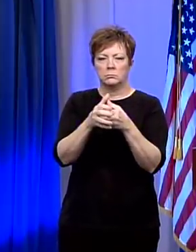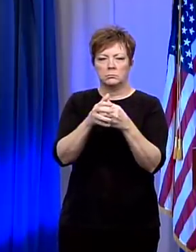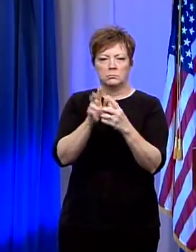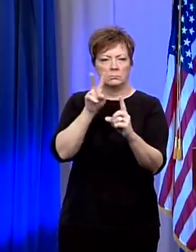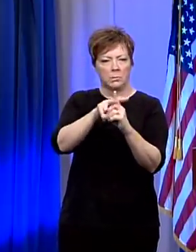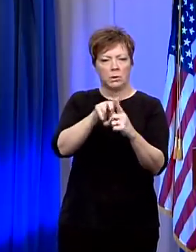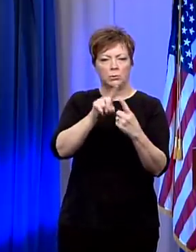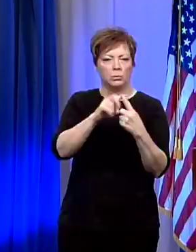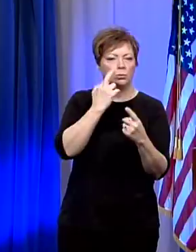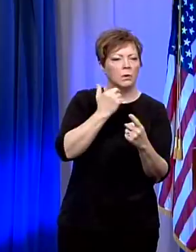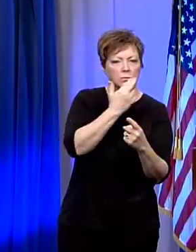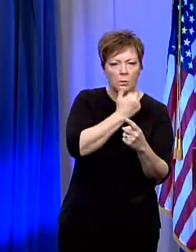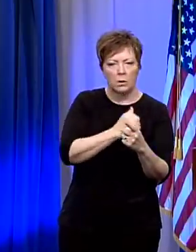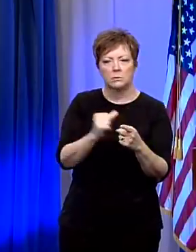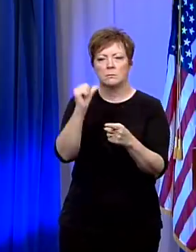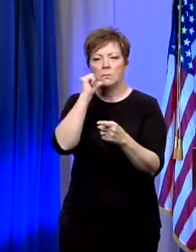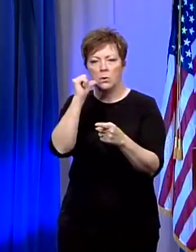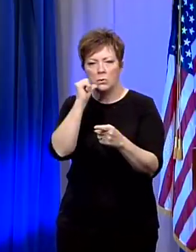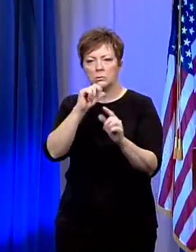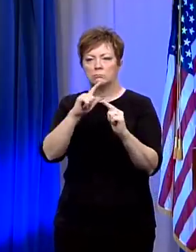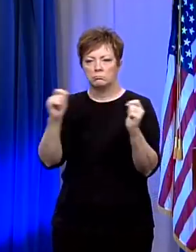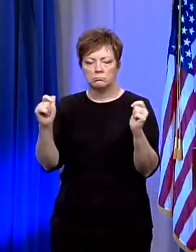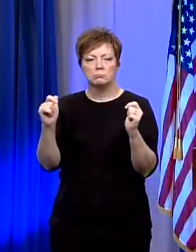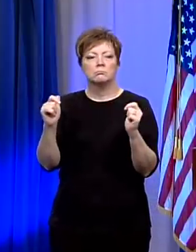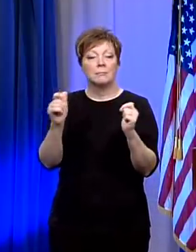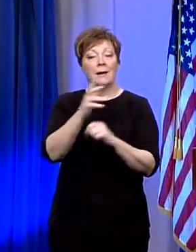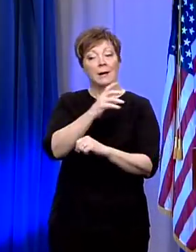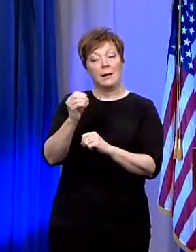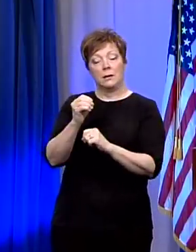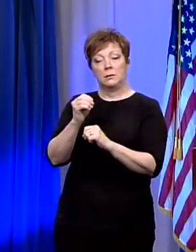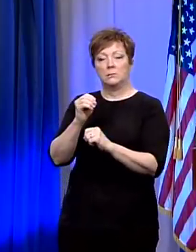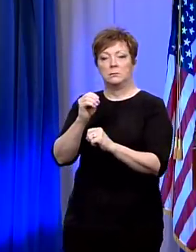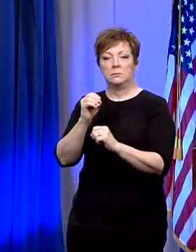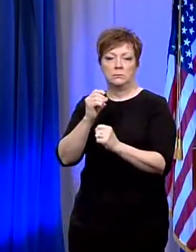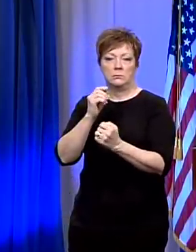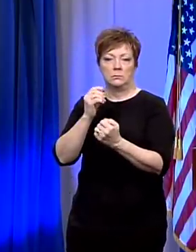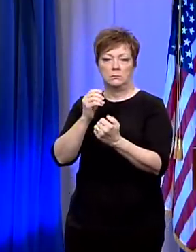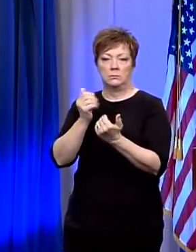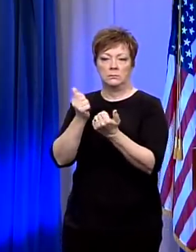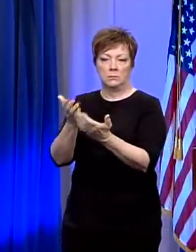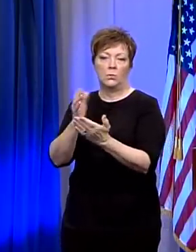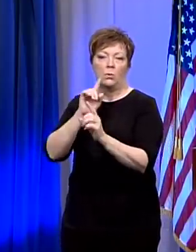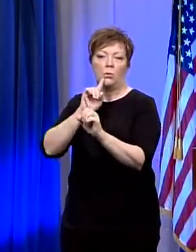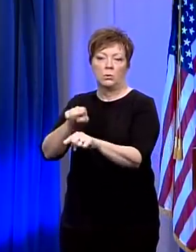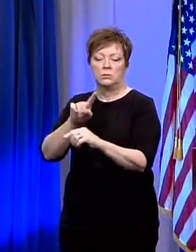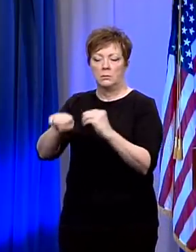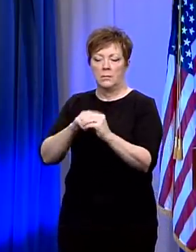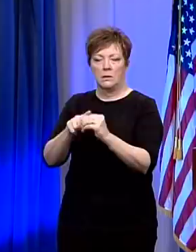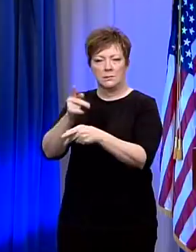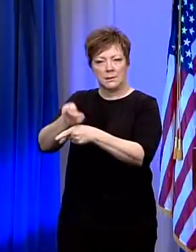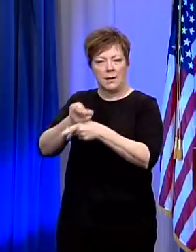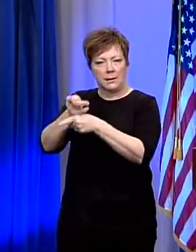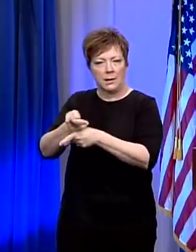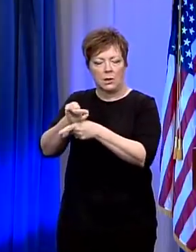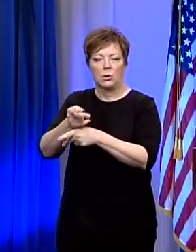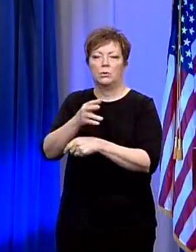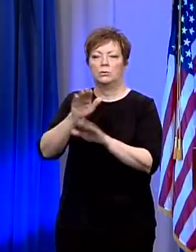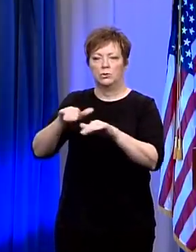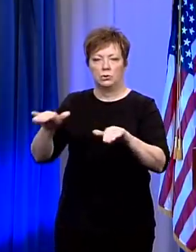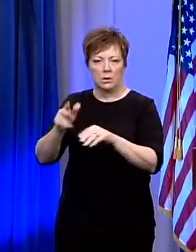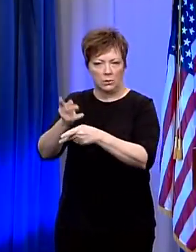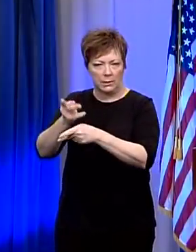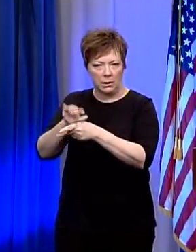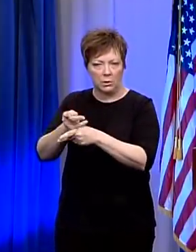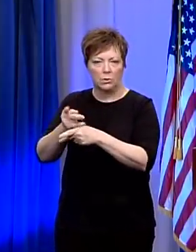are allowed to do, and also issued orders related to daycares, private schools, child care facilities, and some